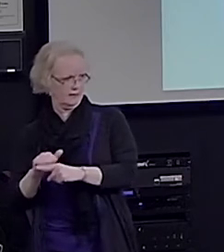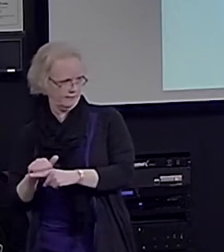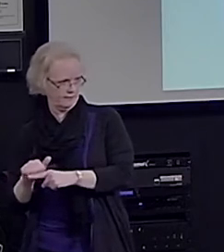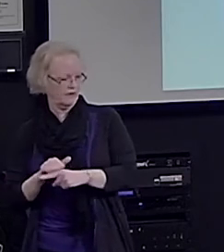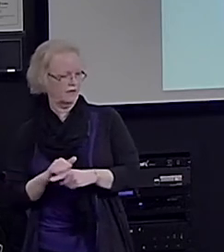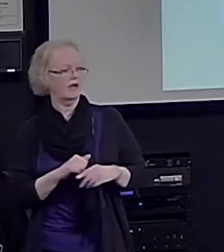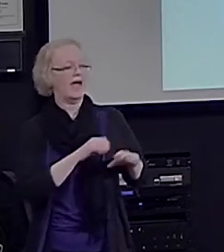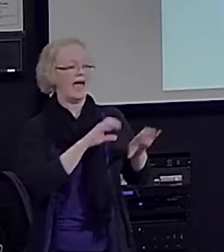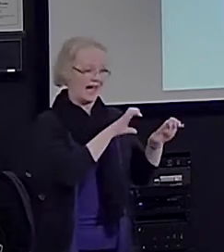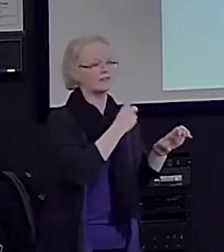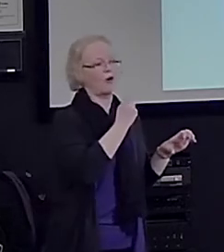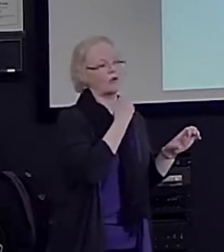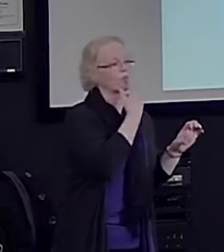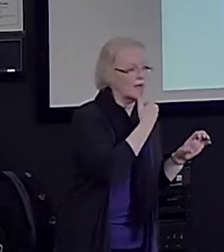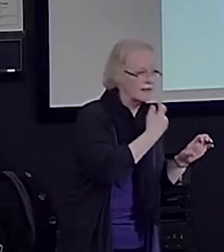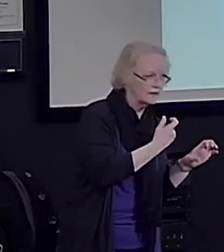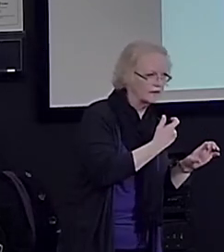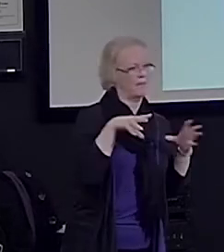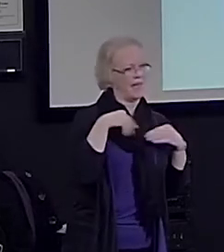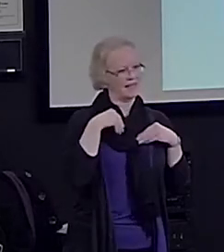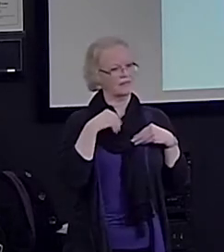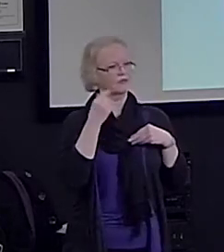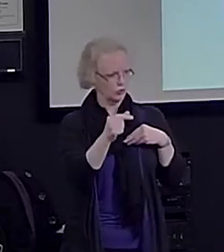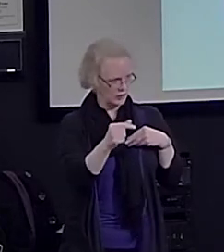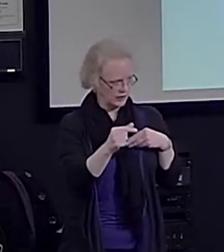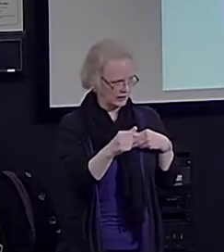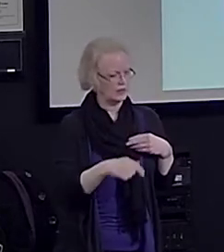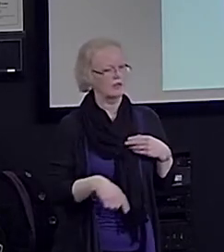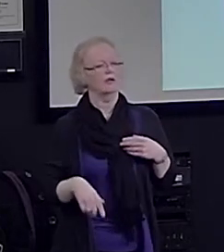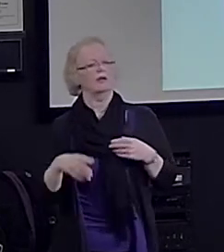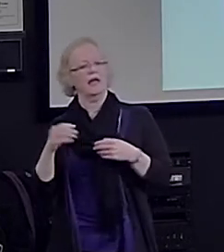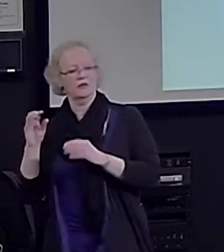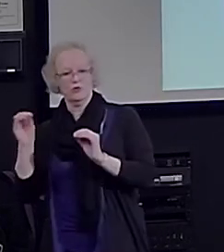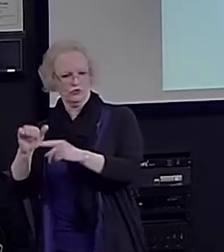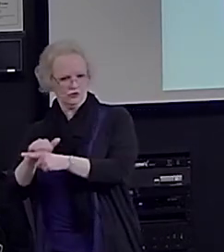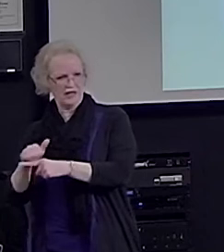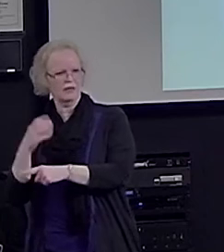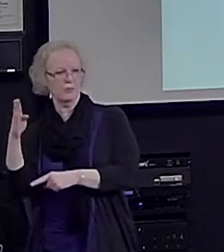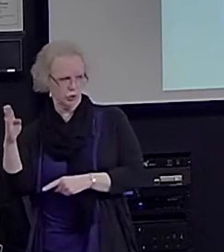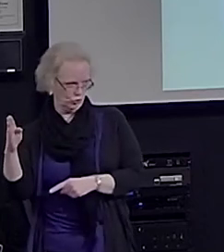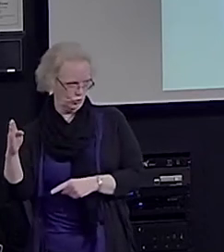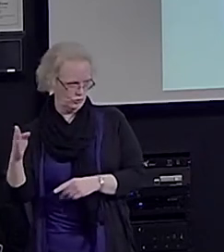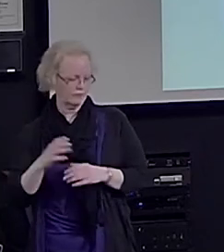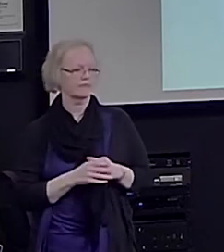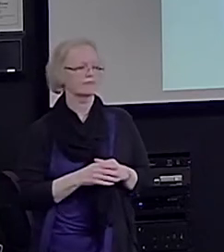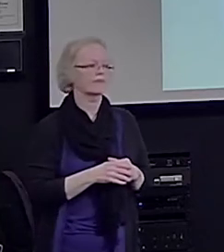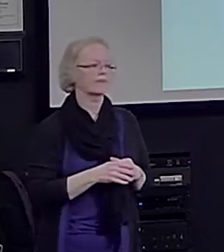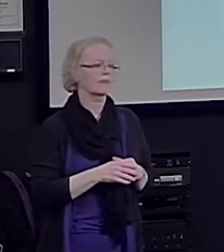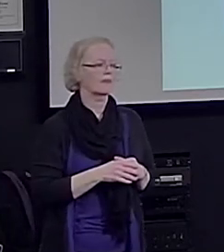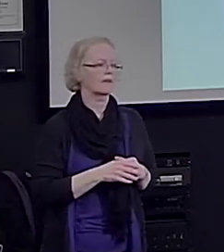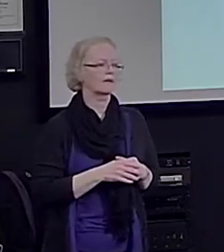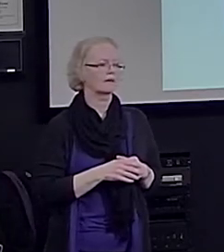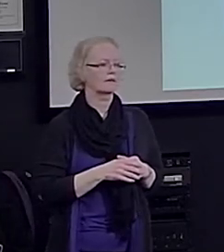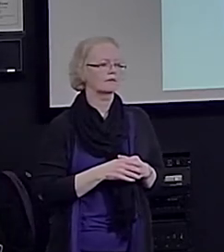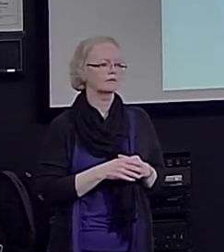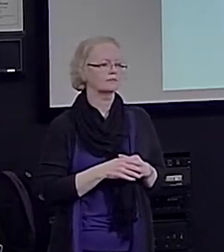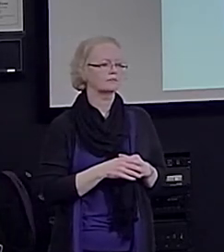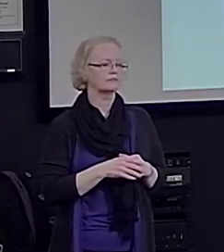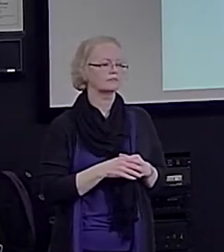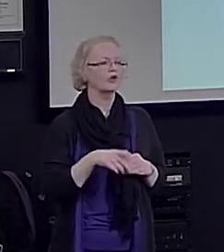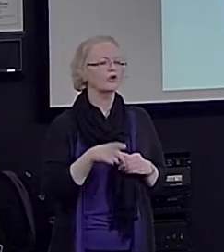active are always red the passives are always green and the naive are always blue and what you see is that